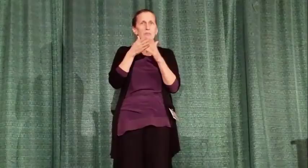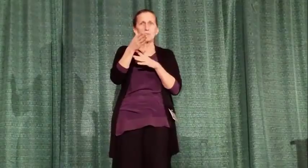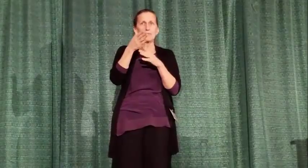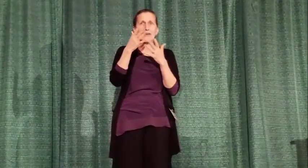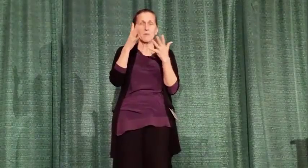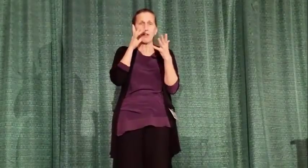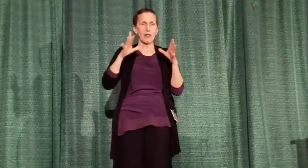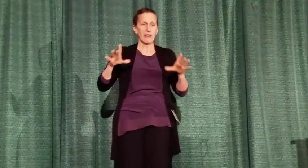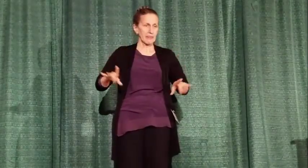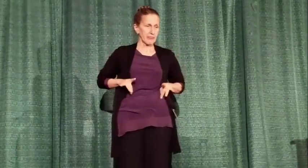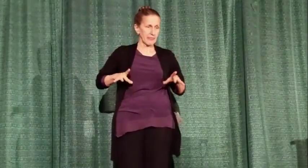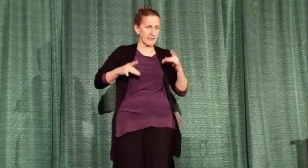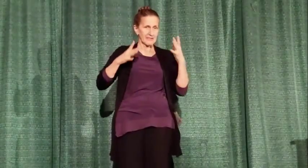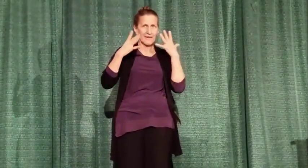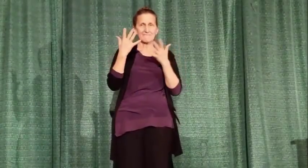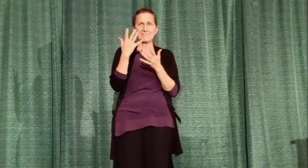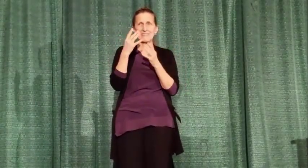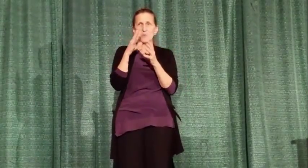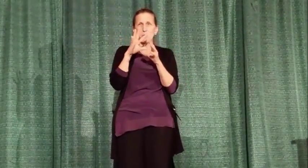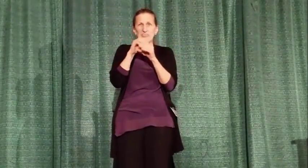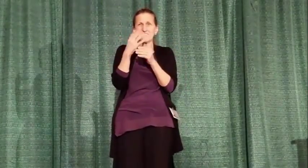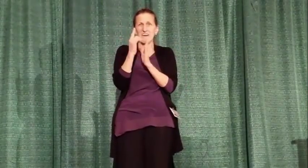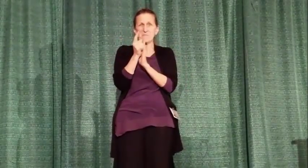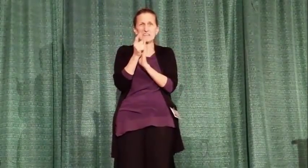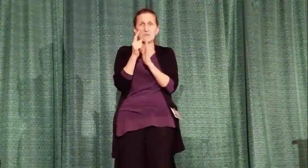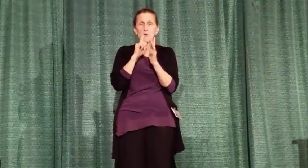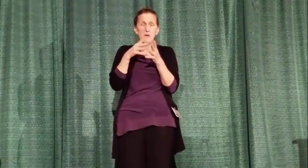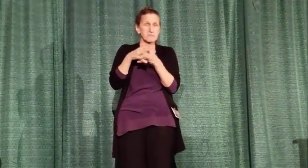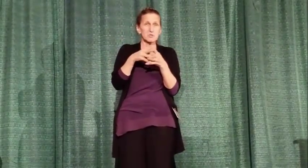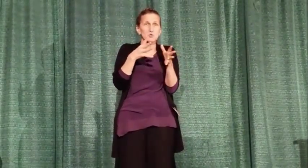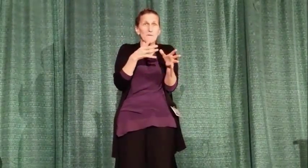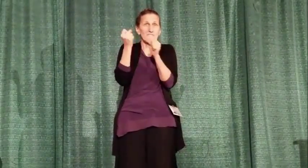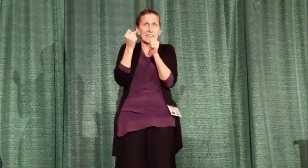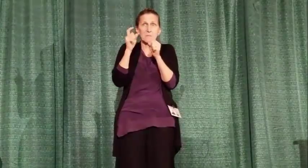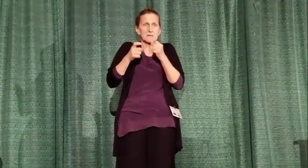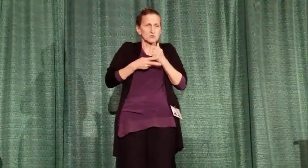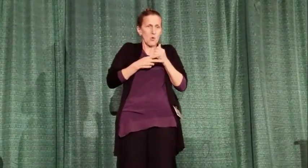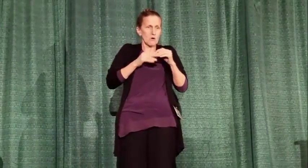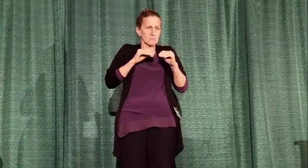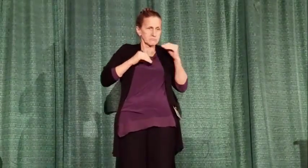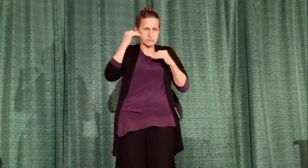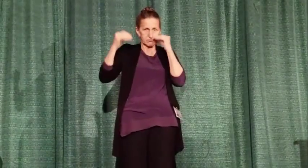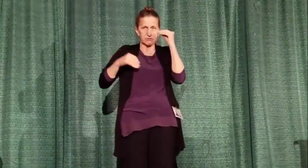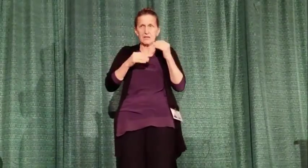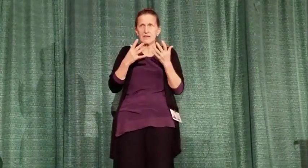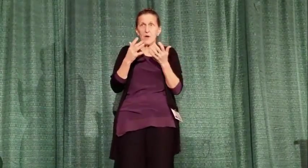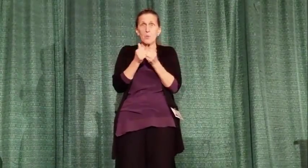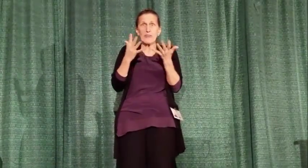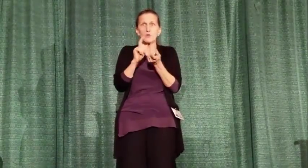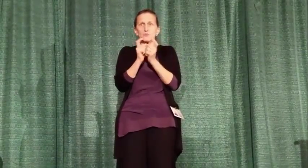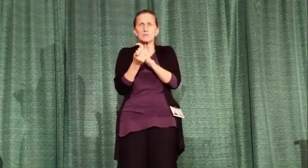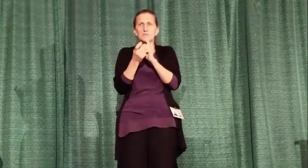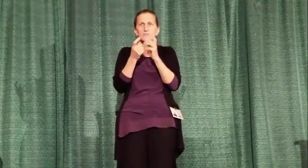hips, 5 minutes. They're absorbed so rapidly they have to be stored away, and they're stored away without transforming them into a